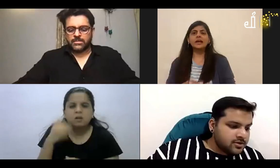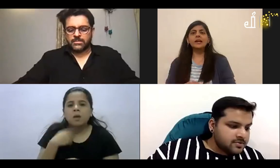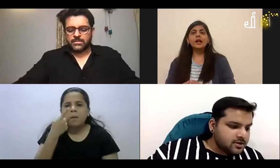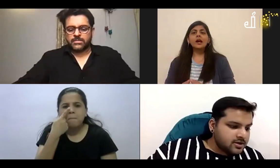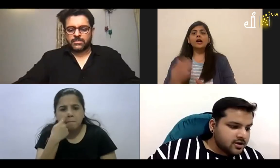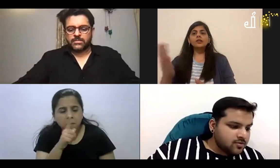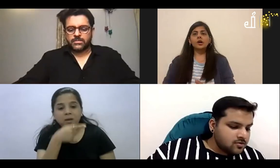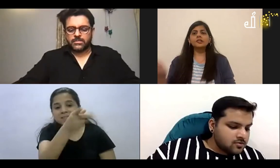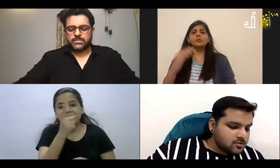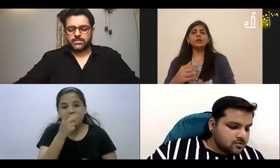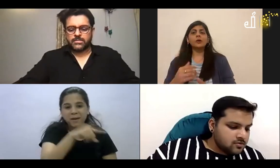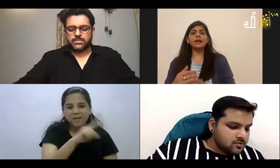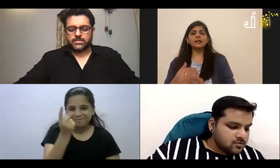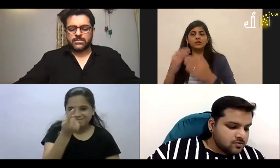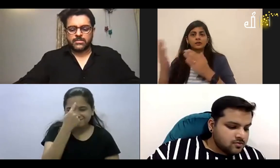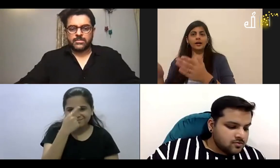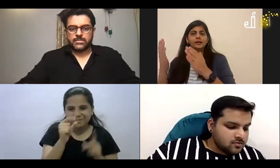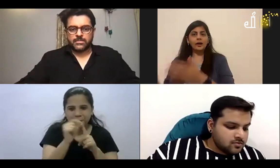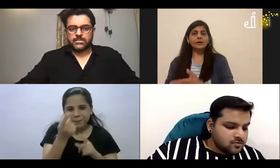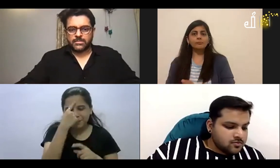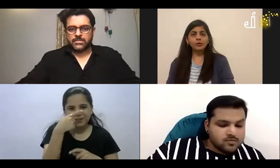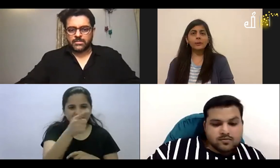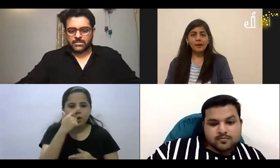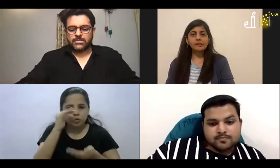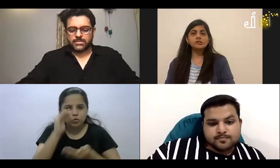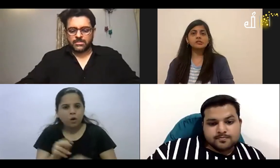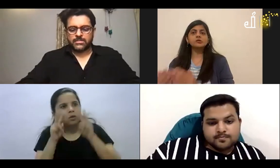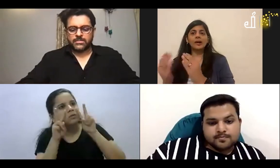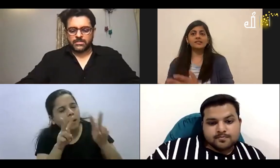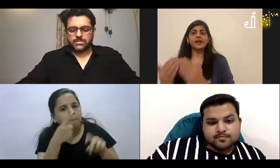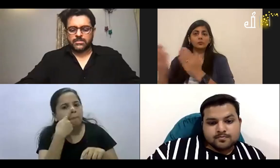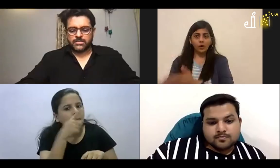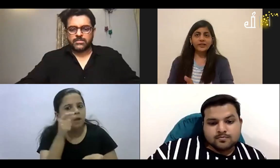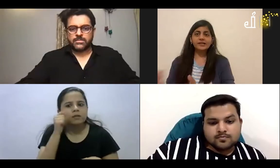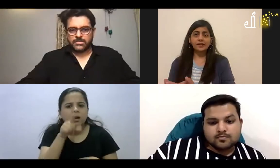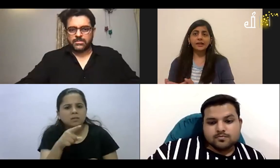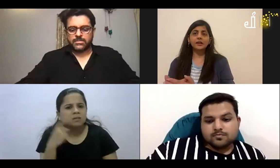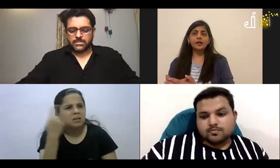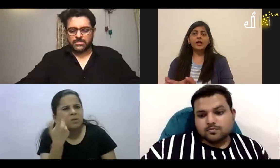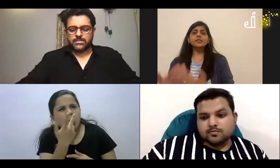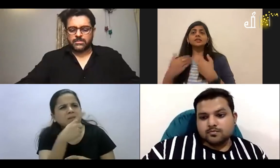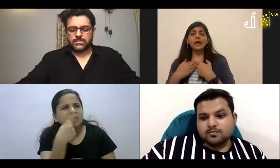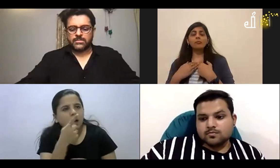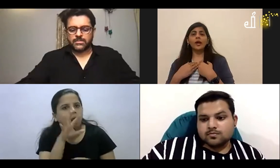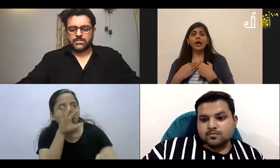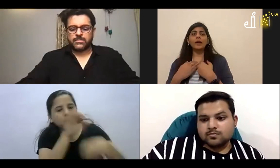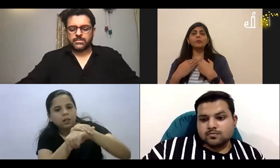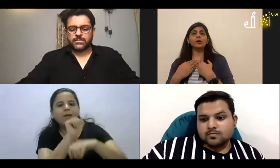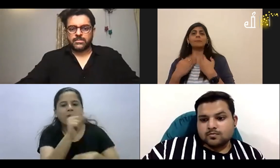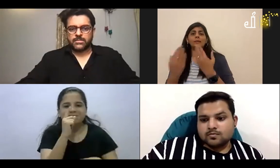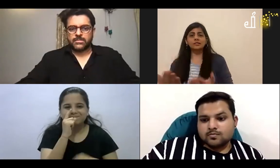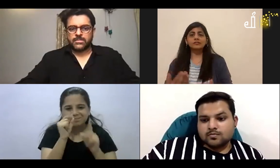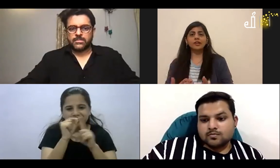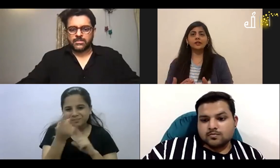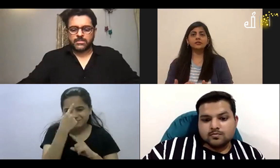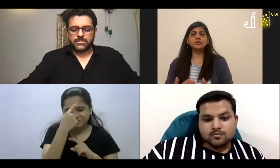Prajata said, her daughter would look at both her parents to understand what they are saying. The same way, I would look at